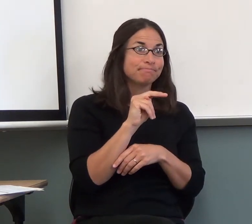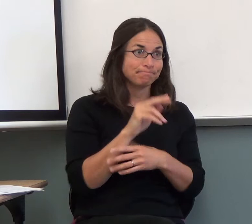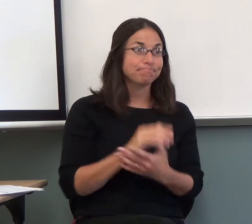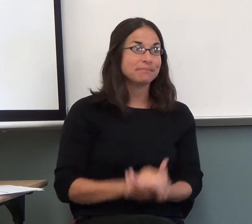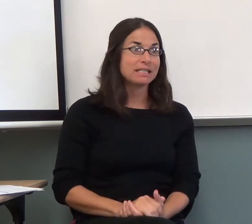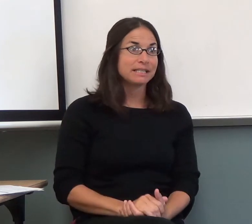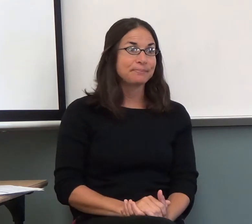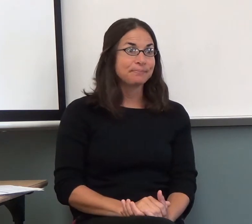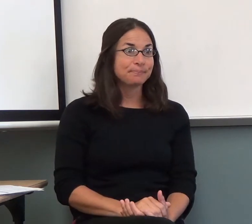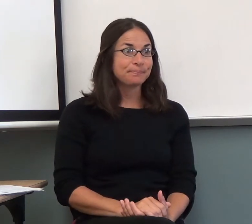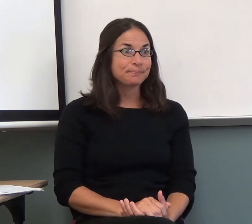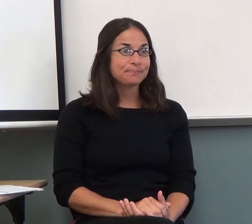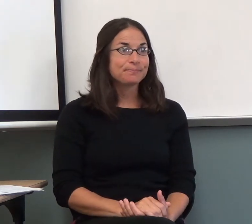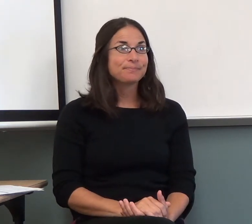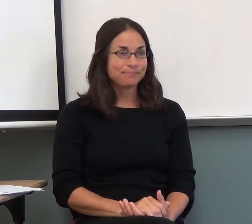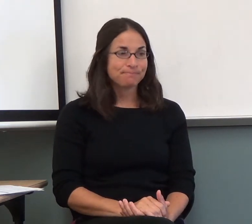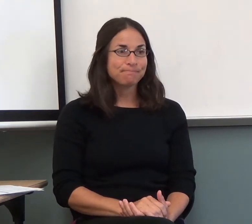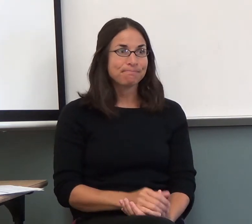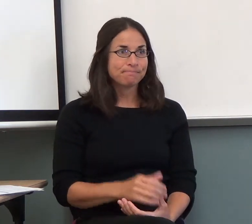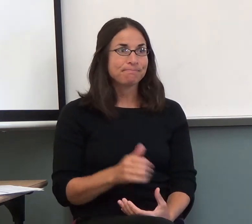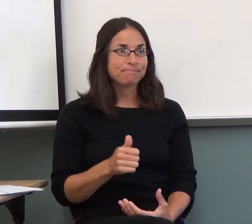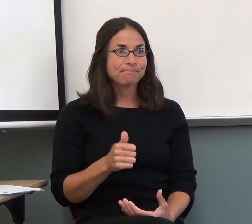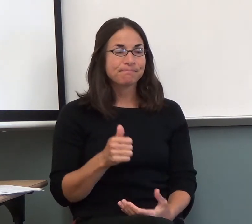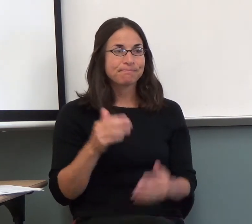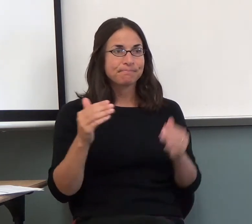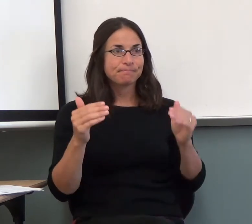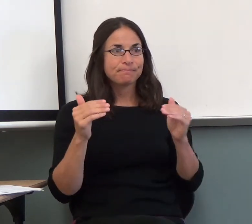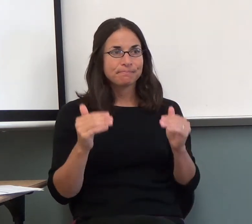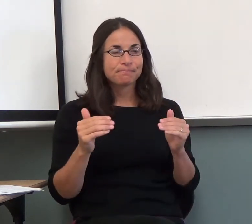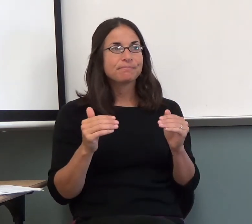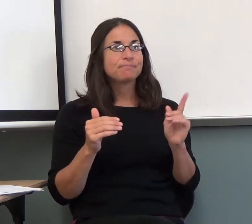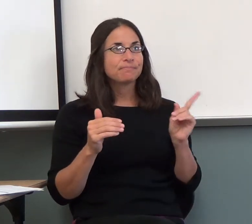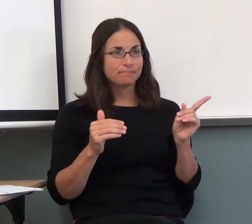It's mineral wealth and